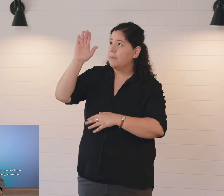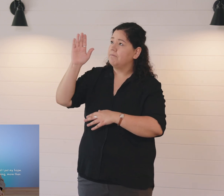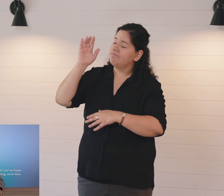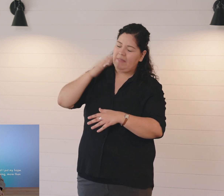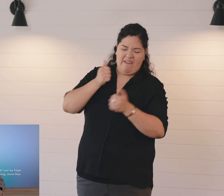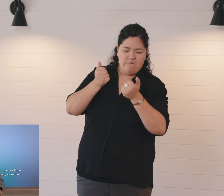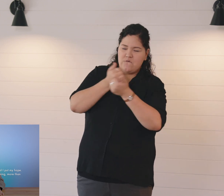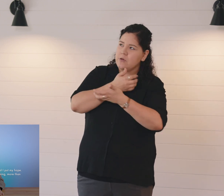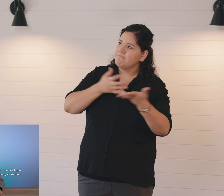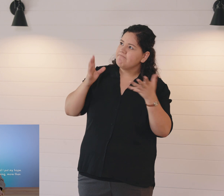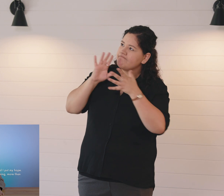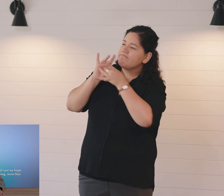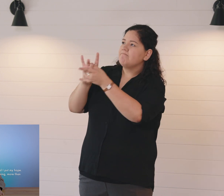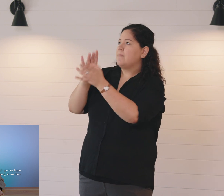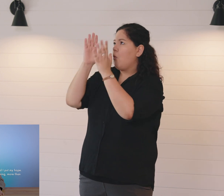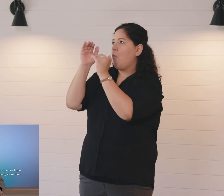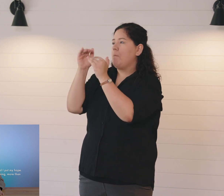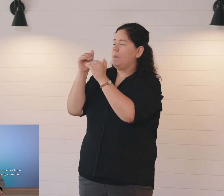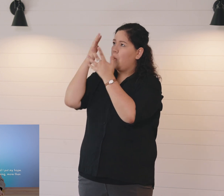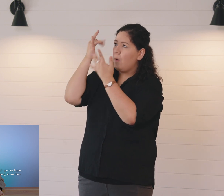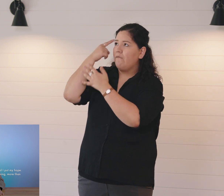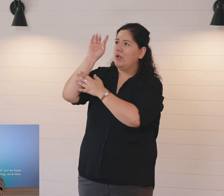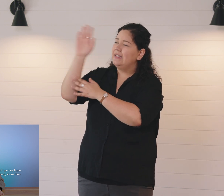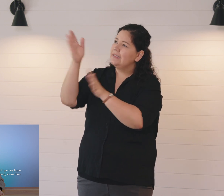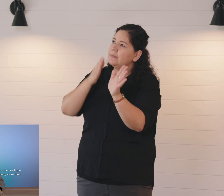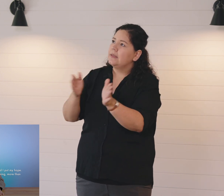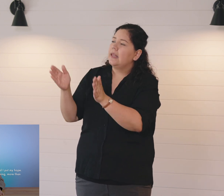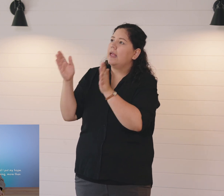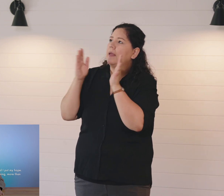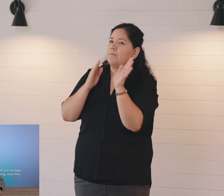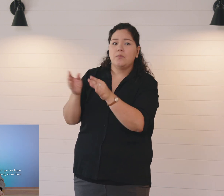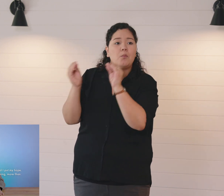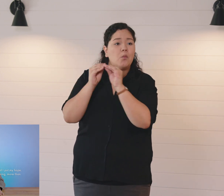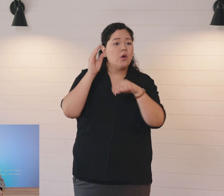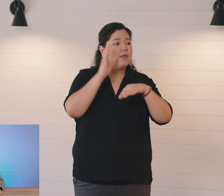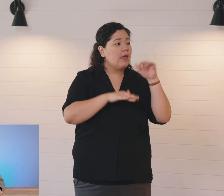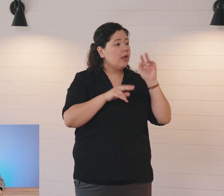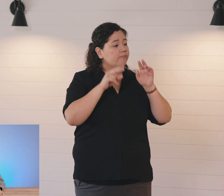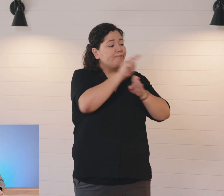I put my hope. I wait for the Lord more than a watchman waits for the morning.